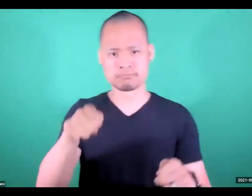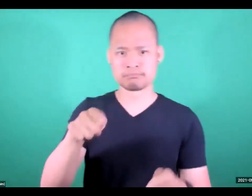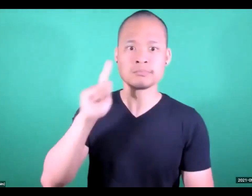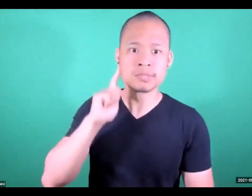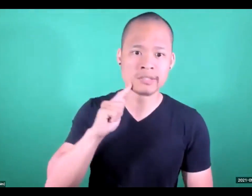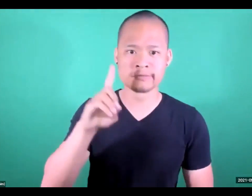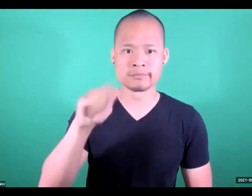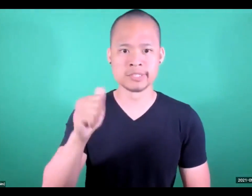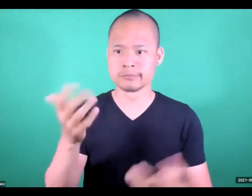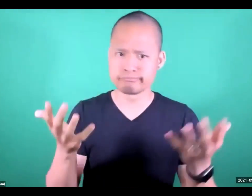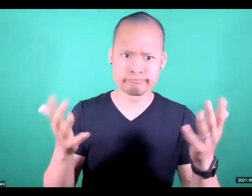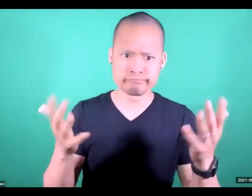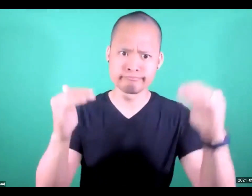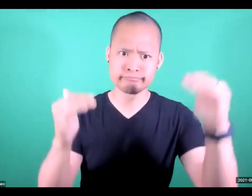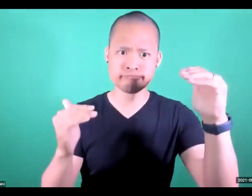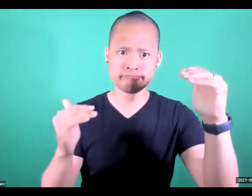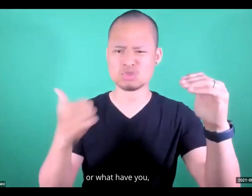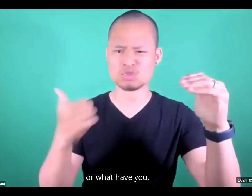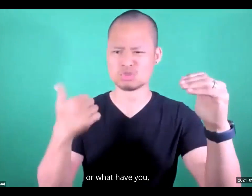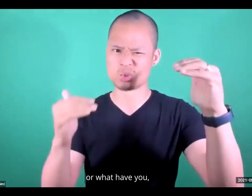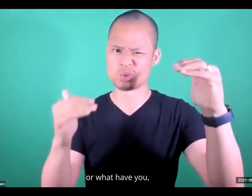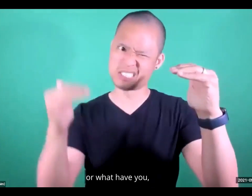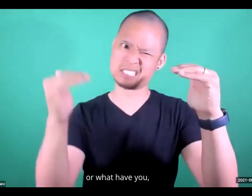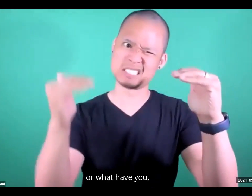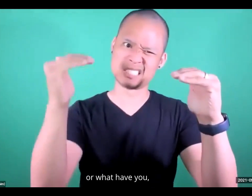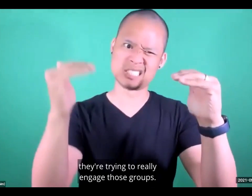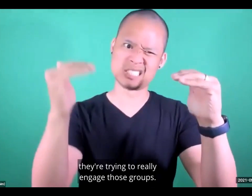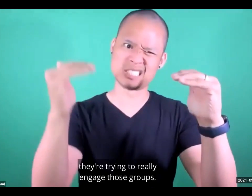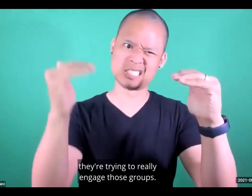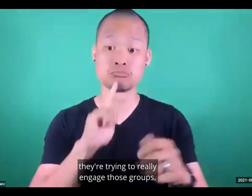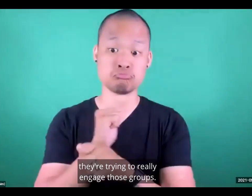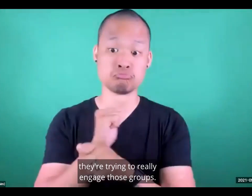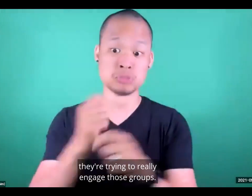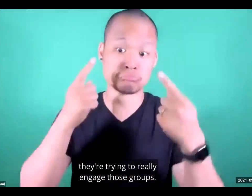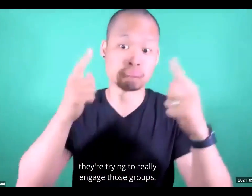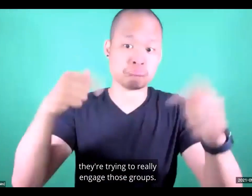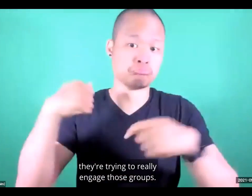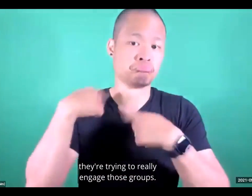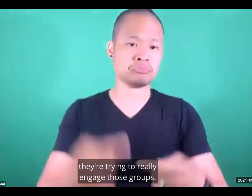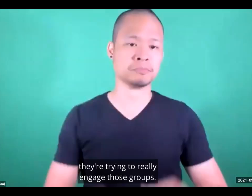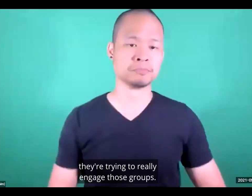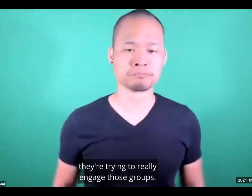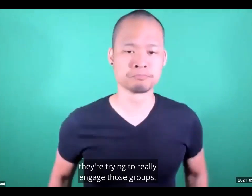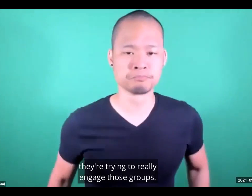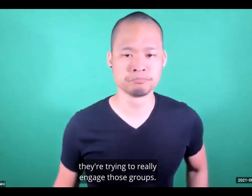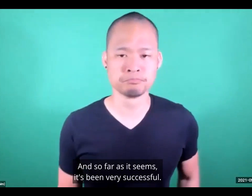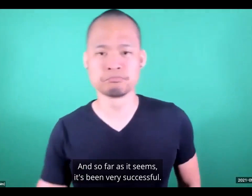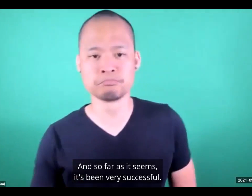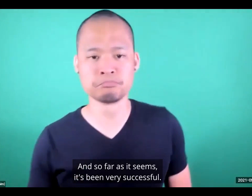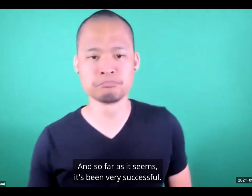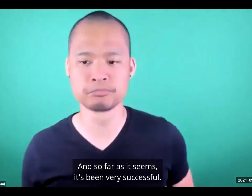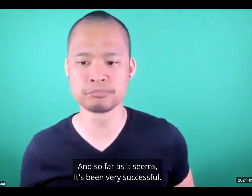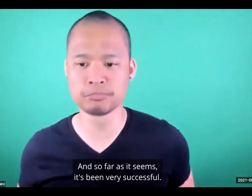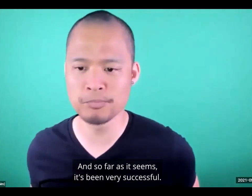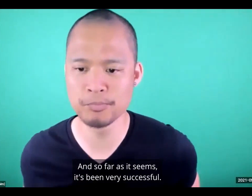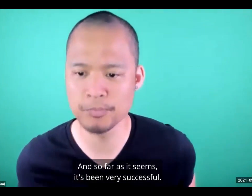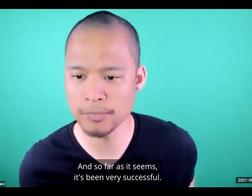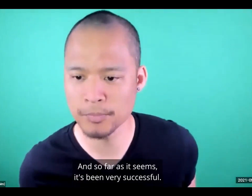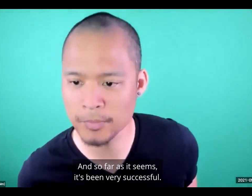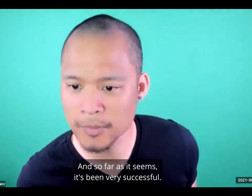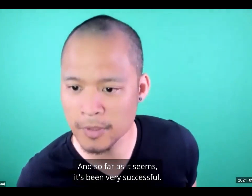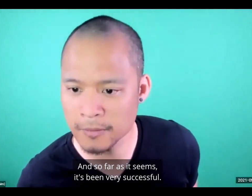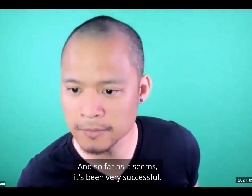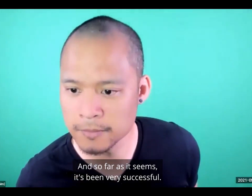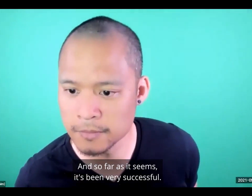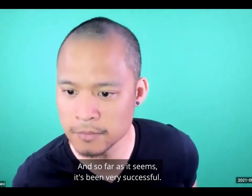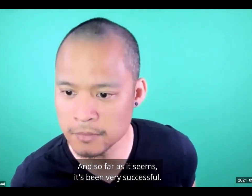in terms of, you know, people that have disabilities or what have you, they're trying to really engage those groups. And so far, as it seems,